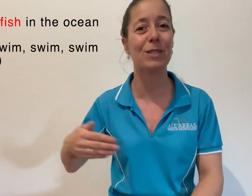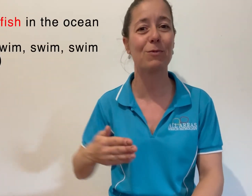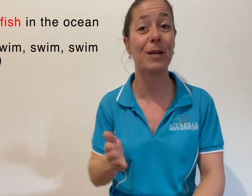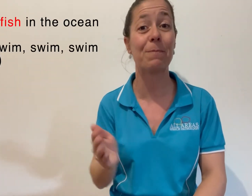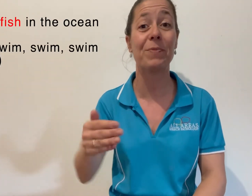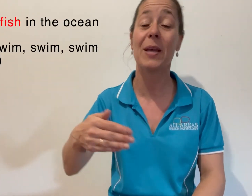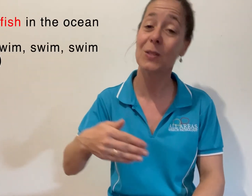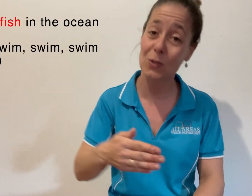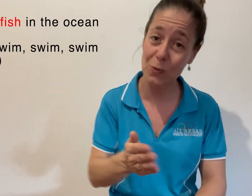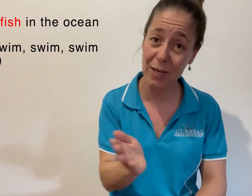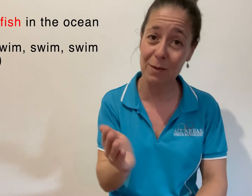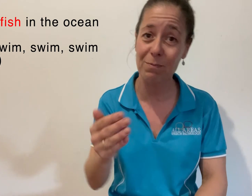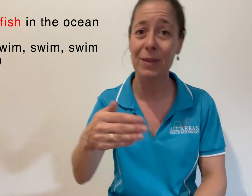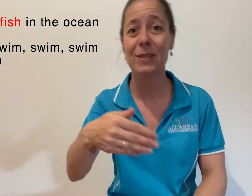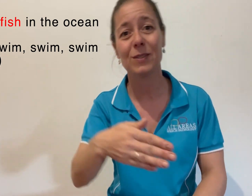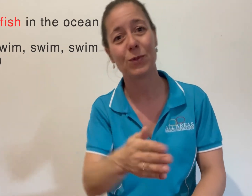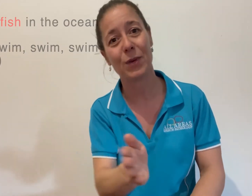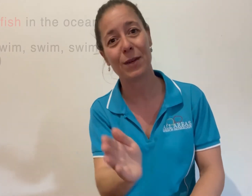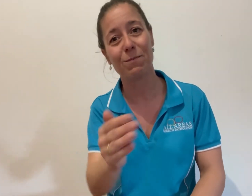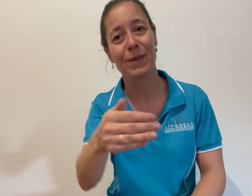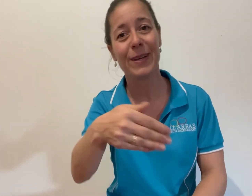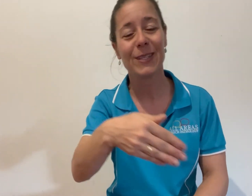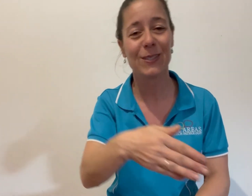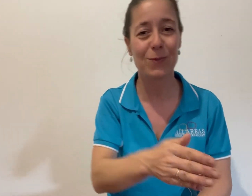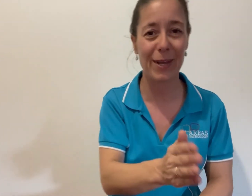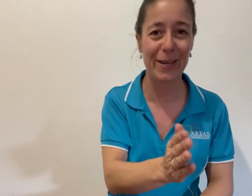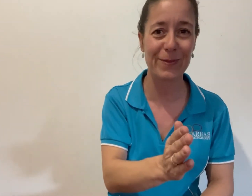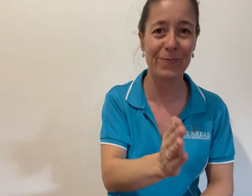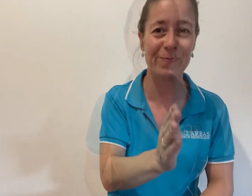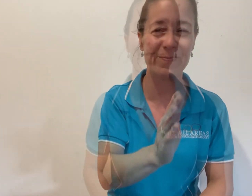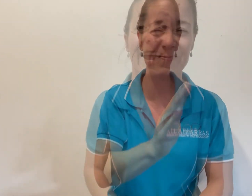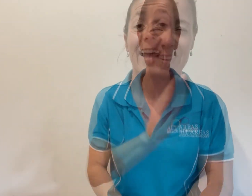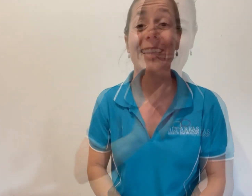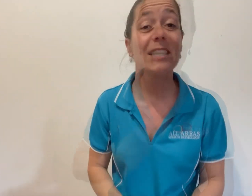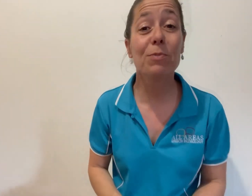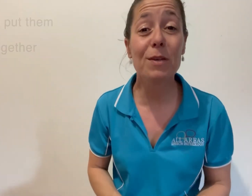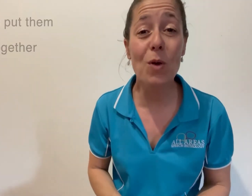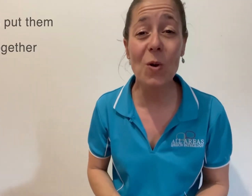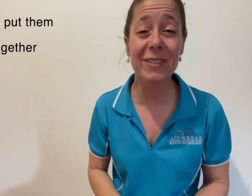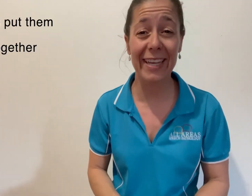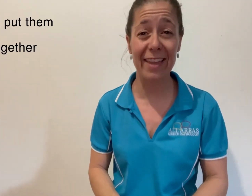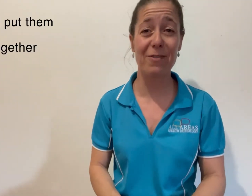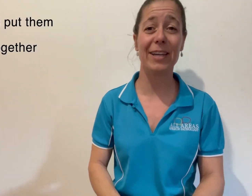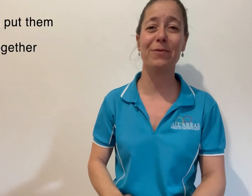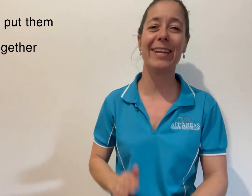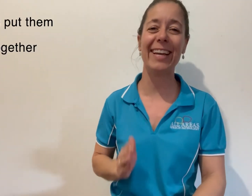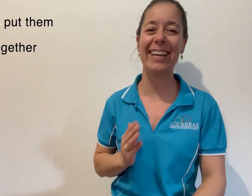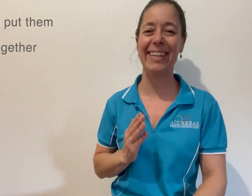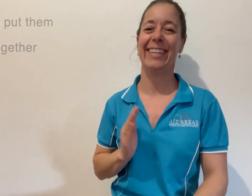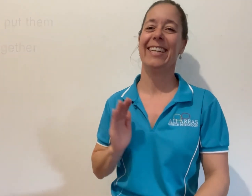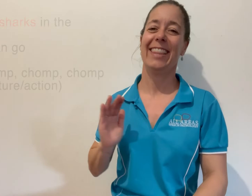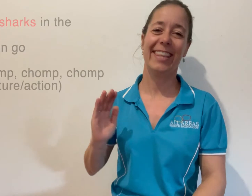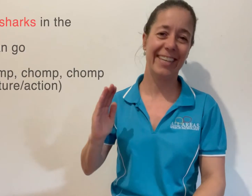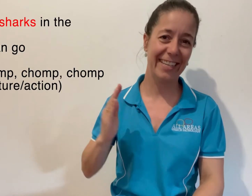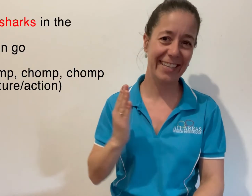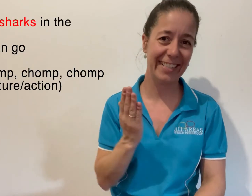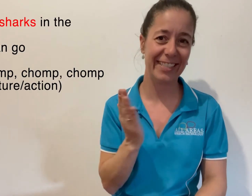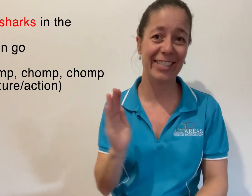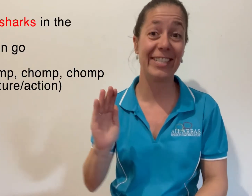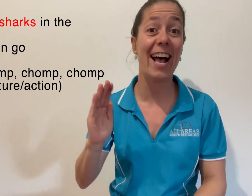swim, swim, swim, swim. Let's put them all together. Are you ready? The sharks